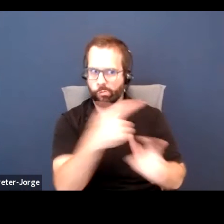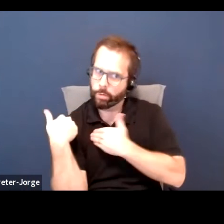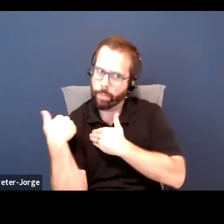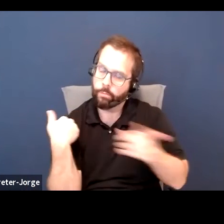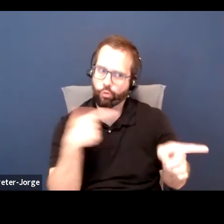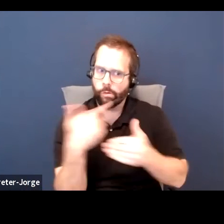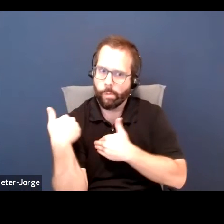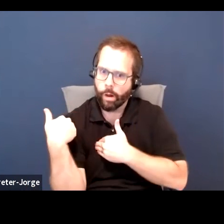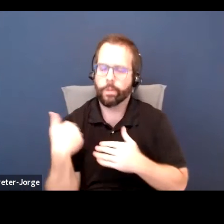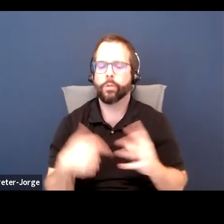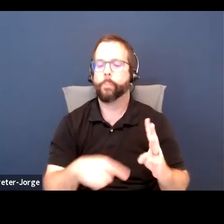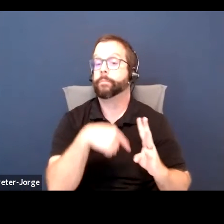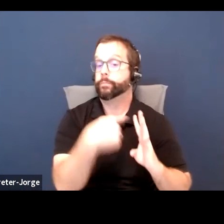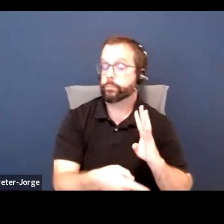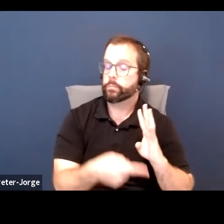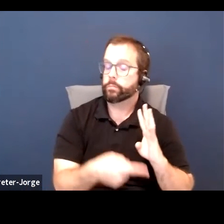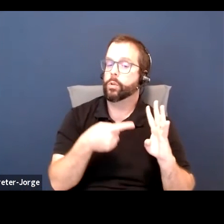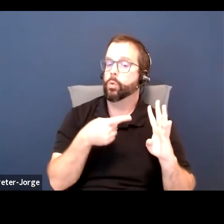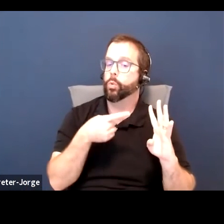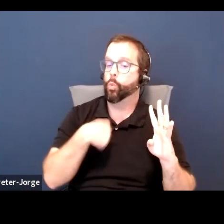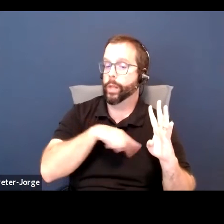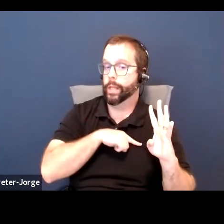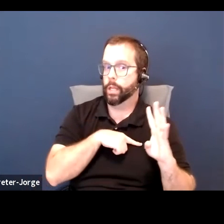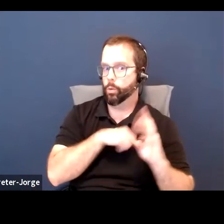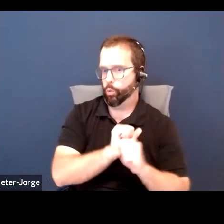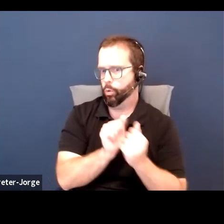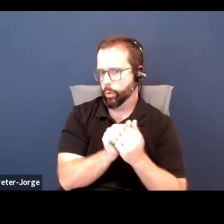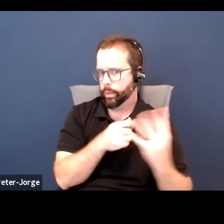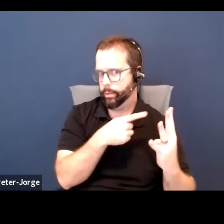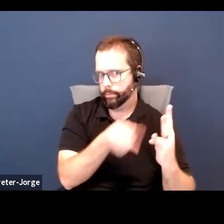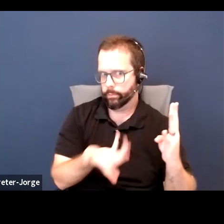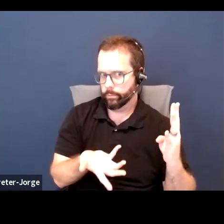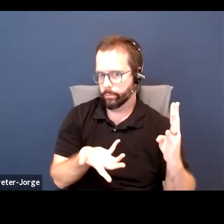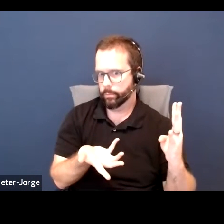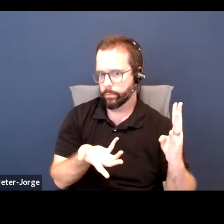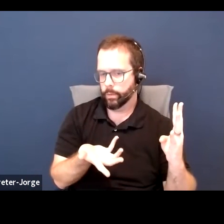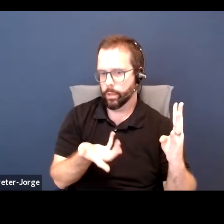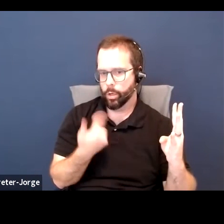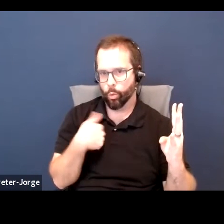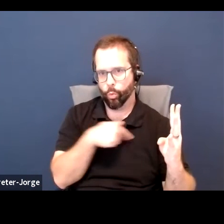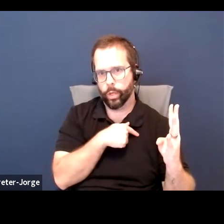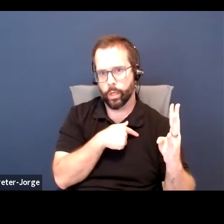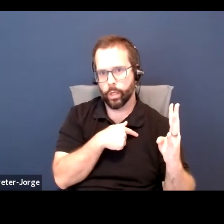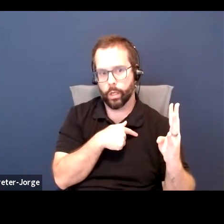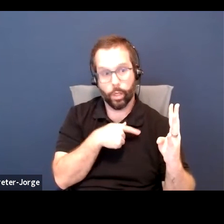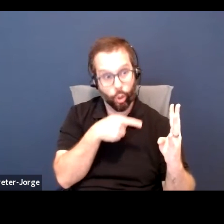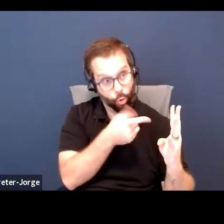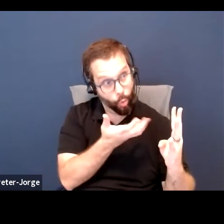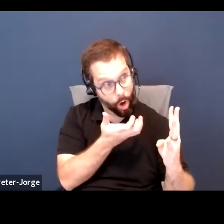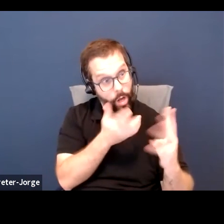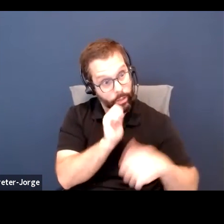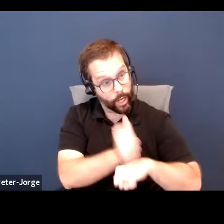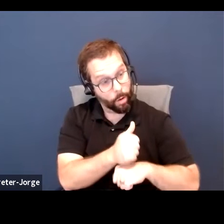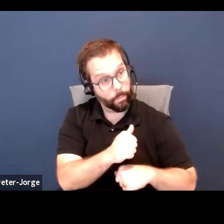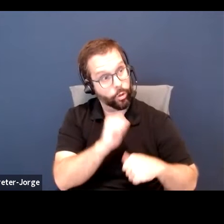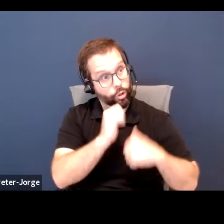with and that we want to have part of our infrastructure within the state, they're the ones that our consumers